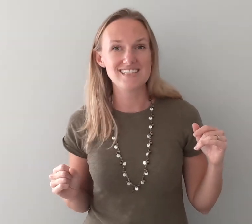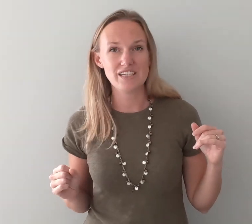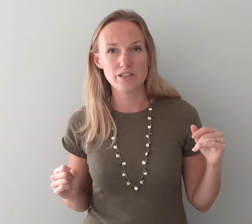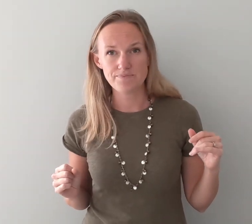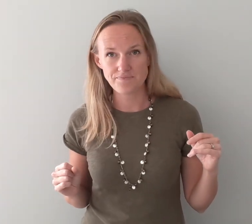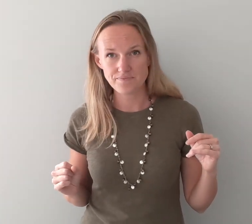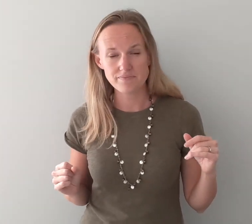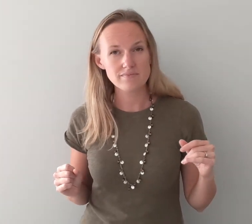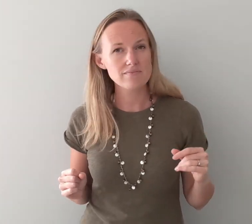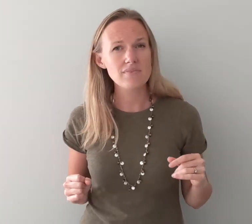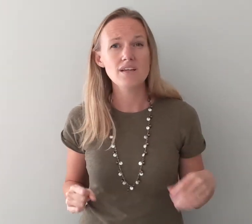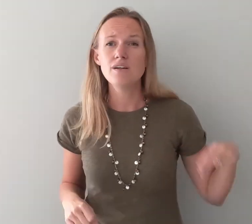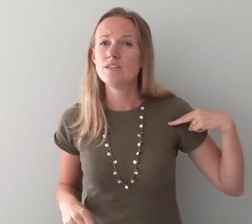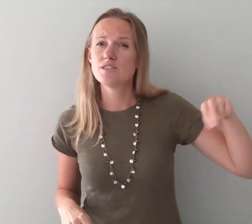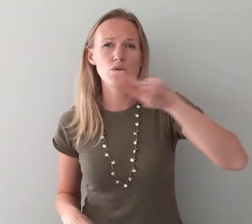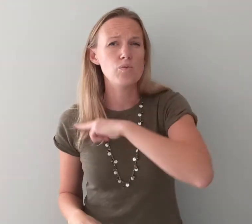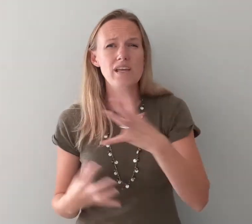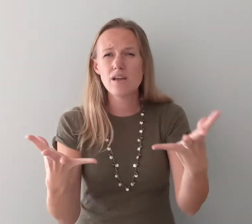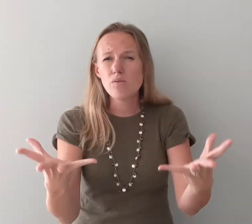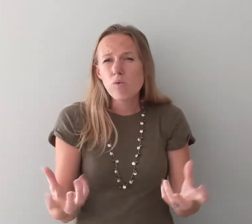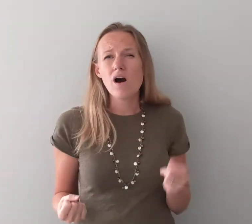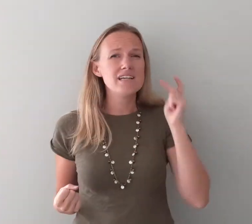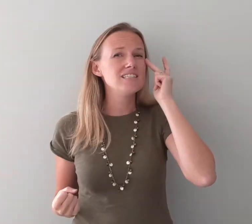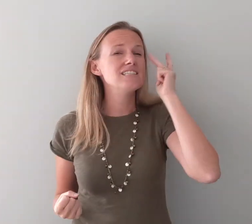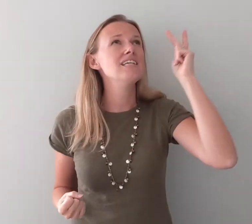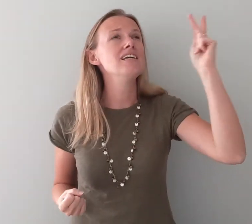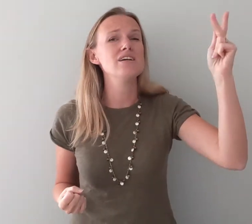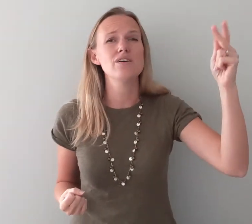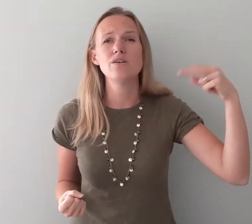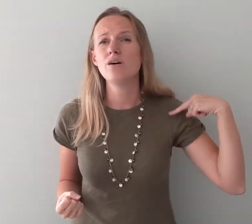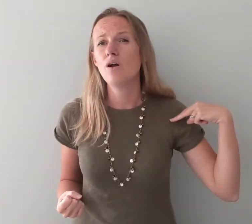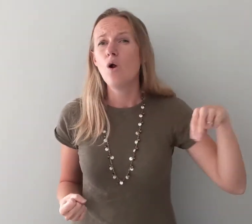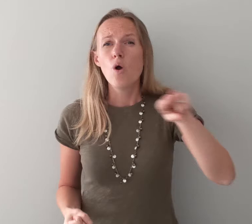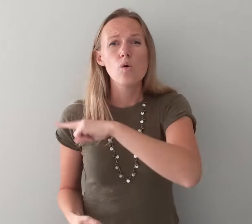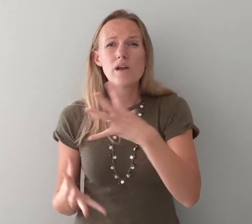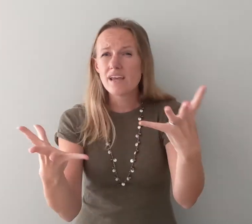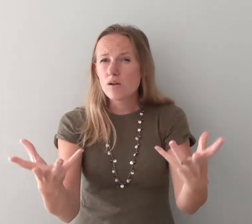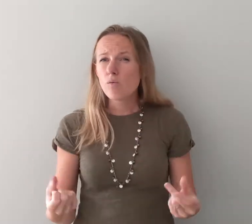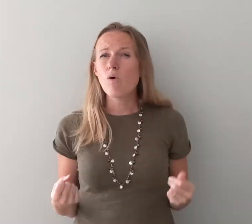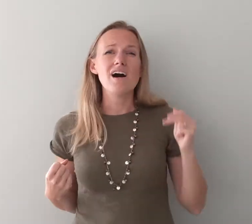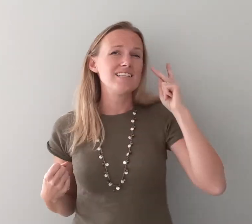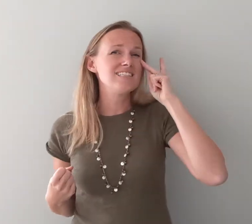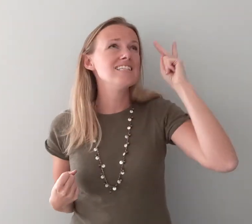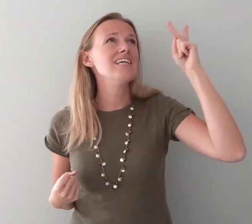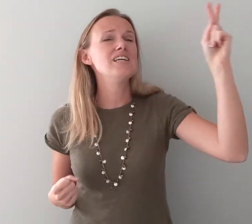see you. So we want to see you. We want to see